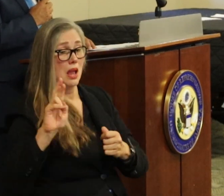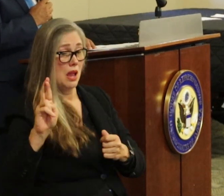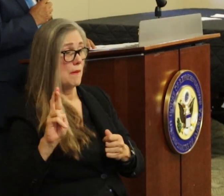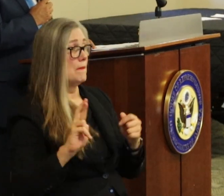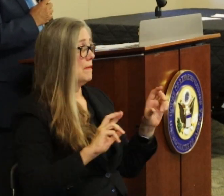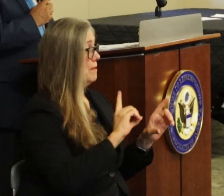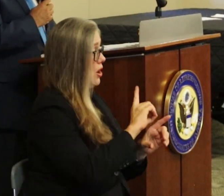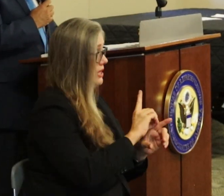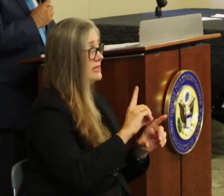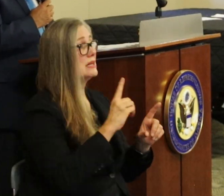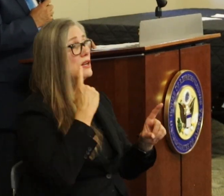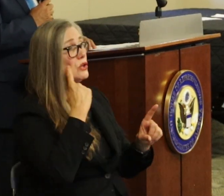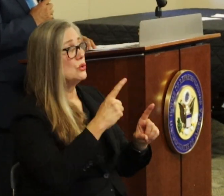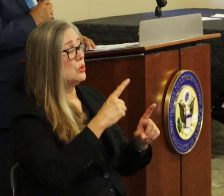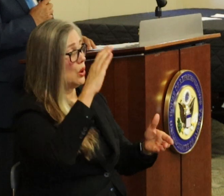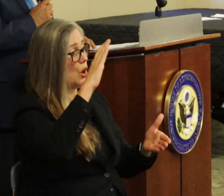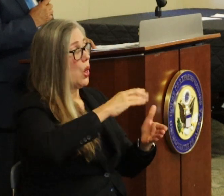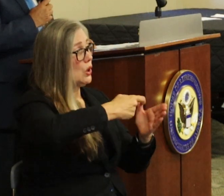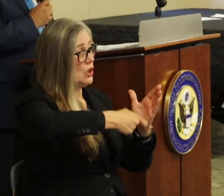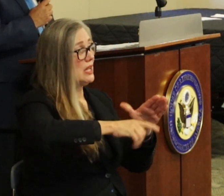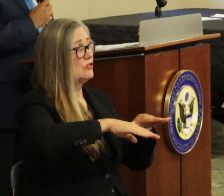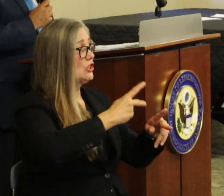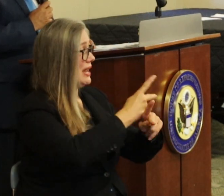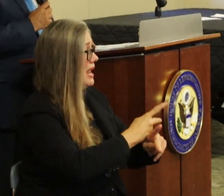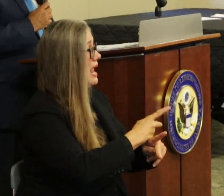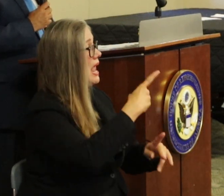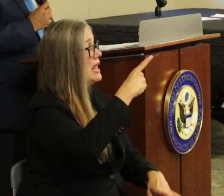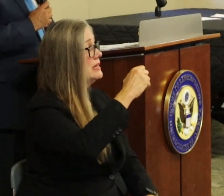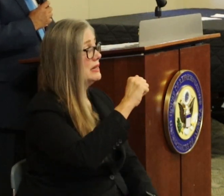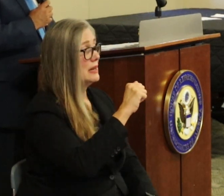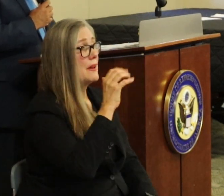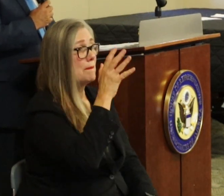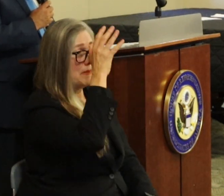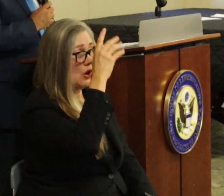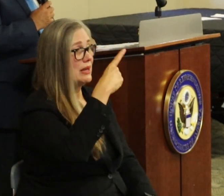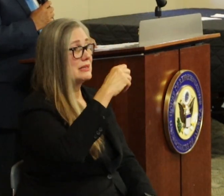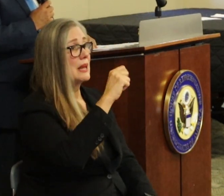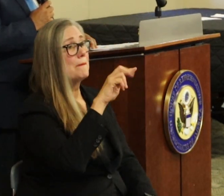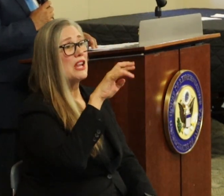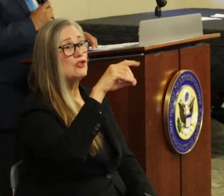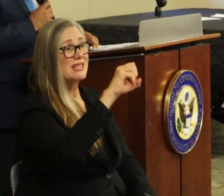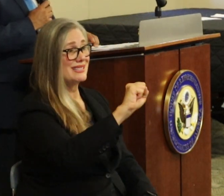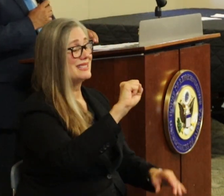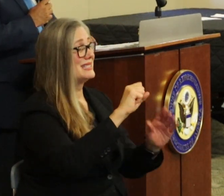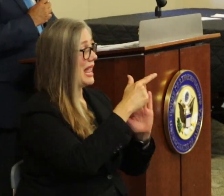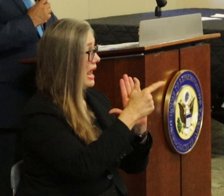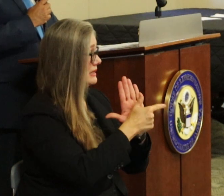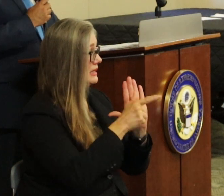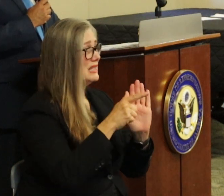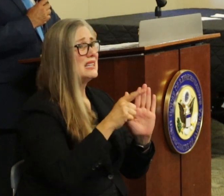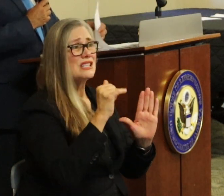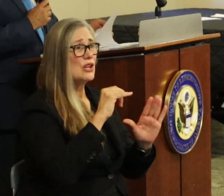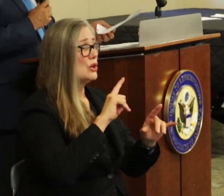Protect Patriot Parents Act for the first time as a bipartisan bill to protect military families from